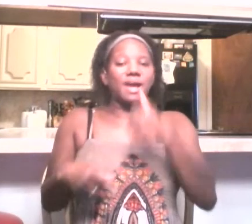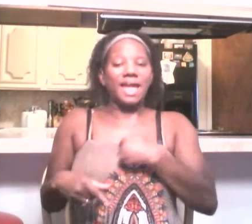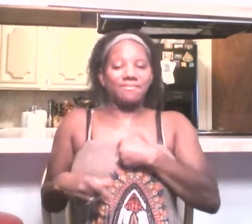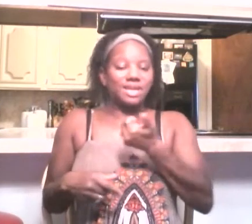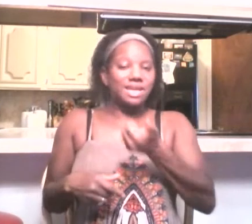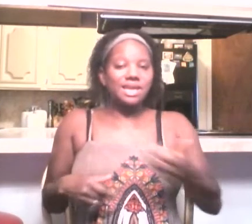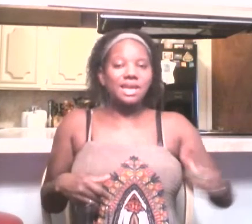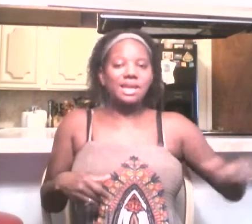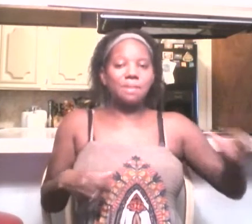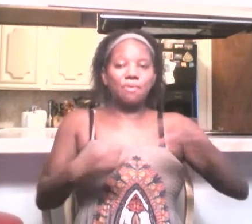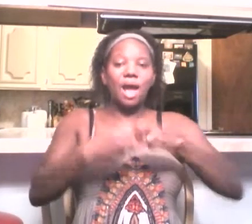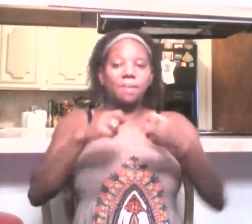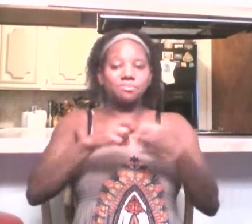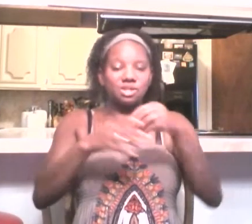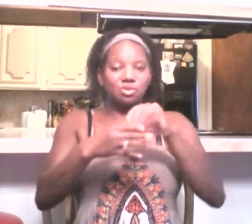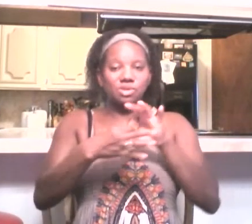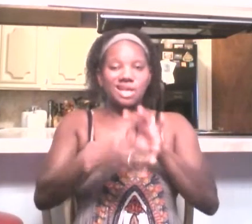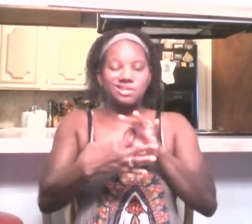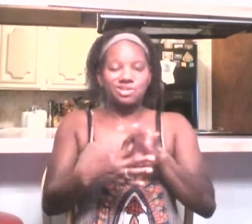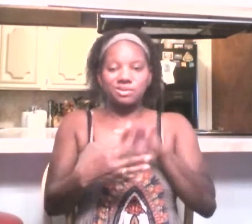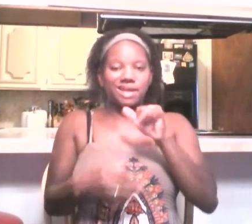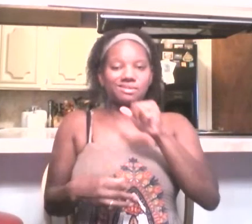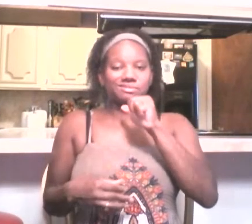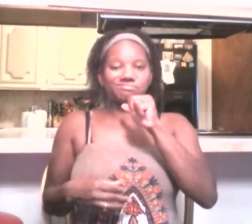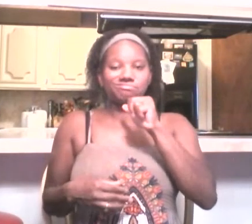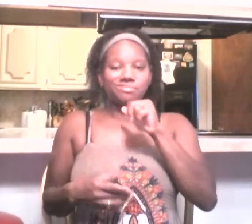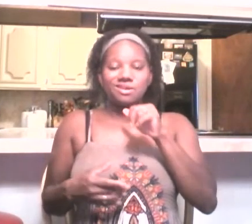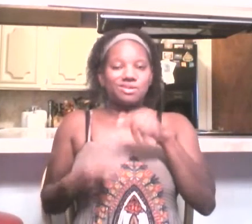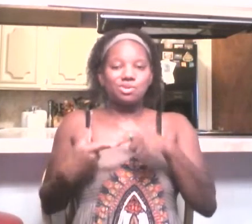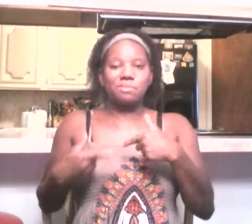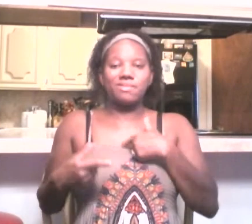have any problems in your relationship, that is, to me,